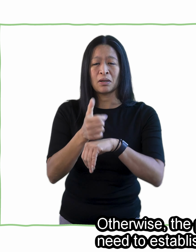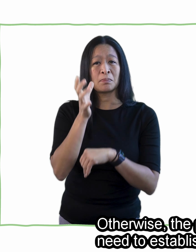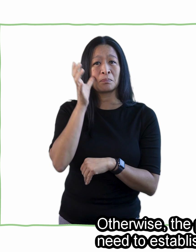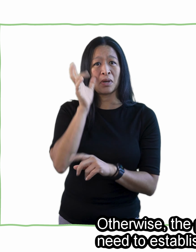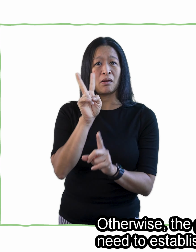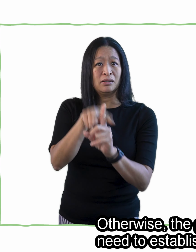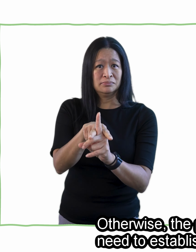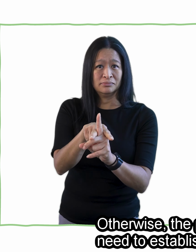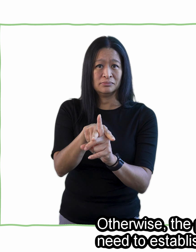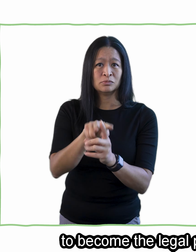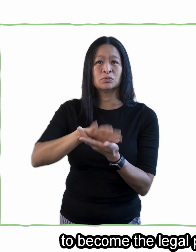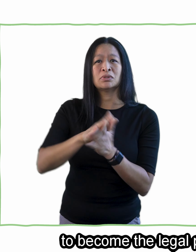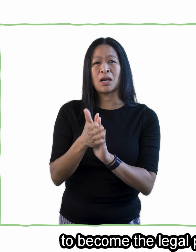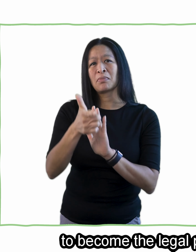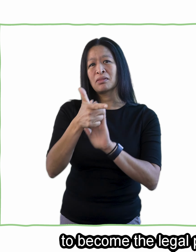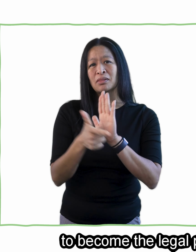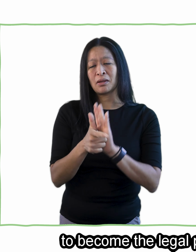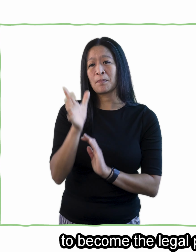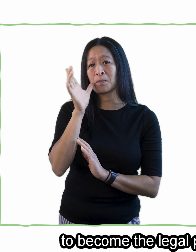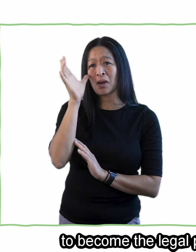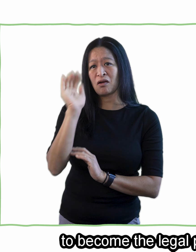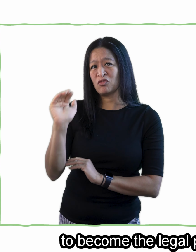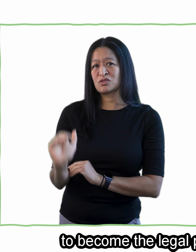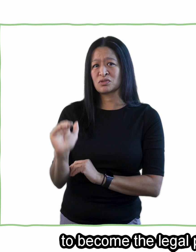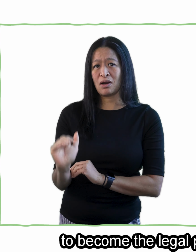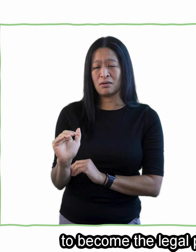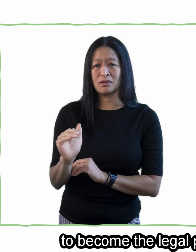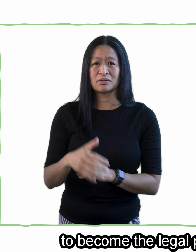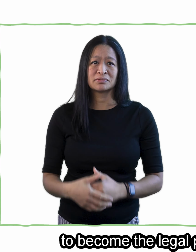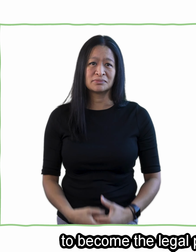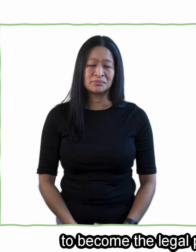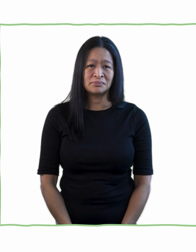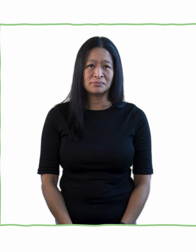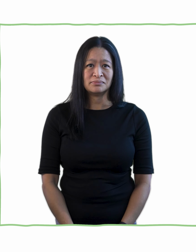establish parentage to become the legal parent of the child.